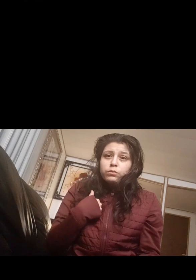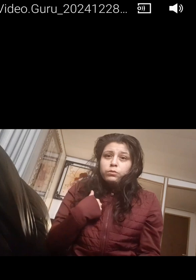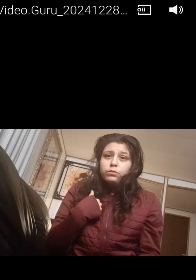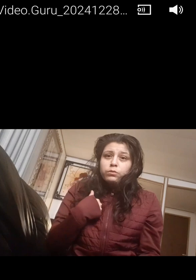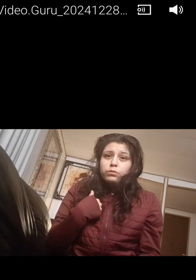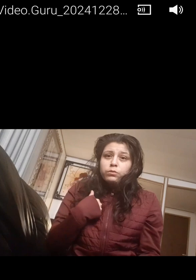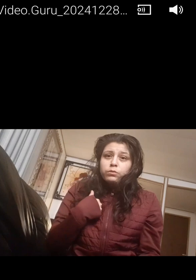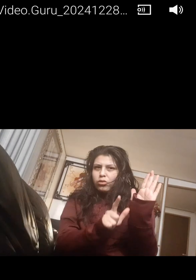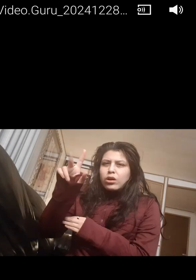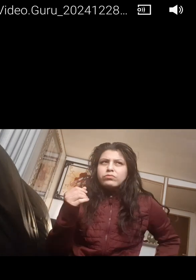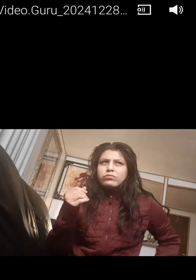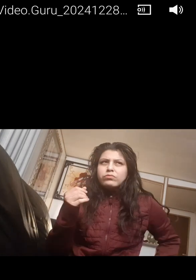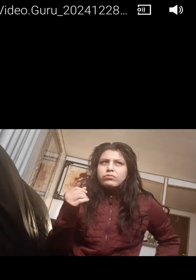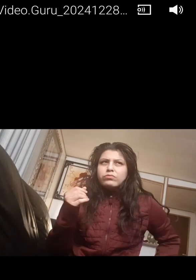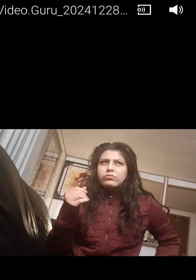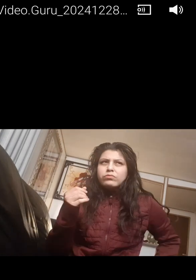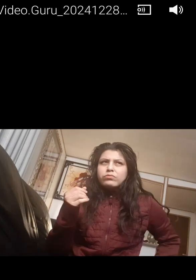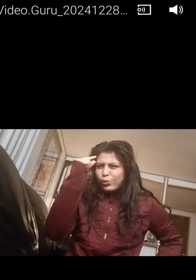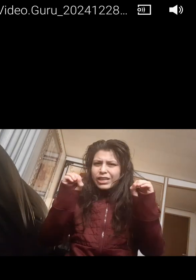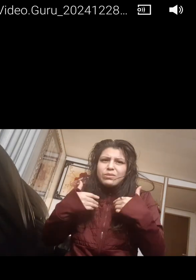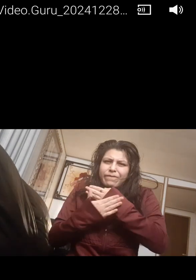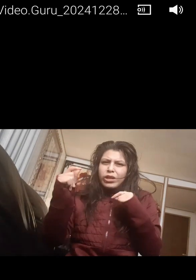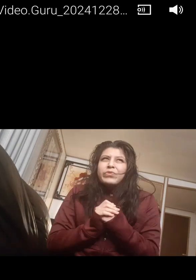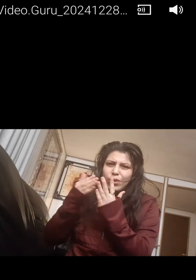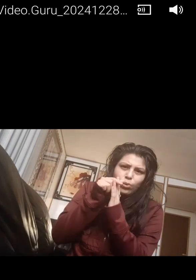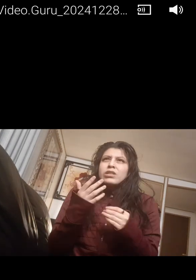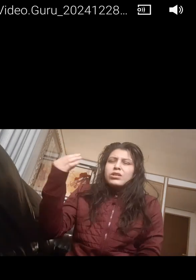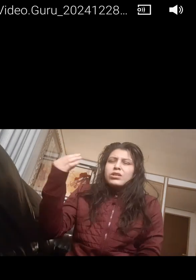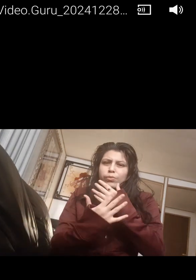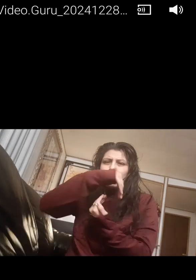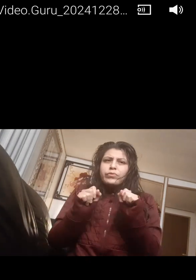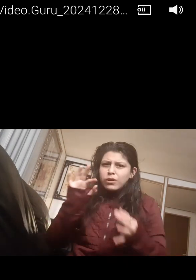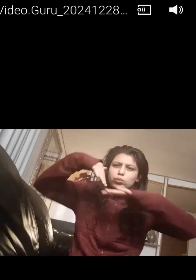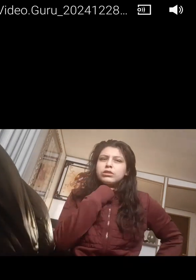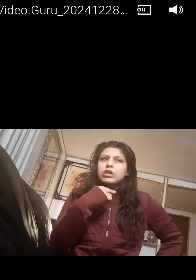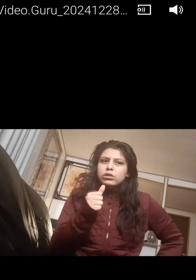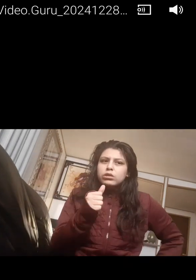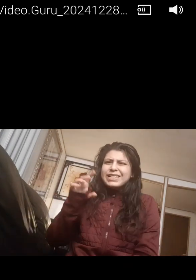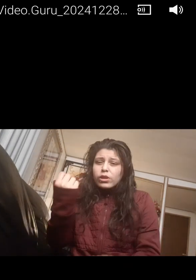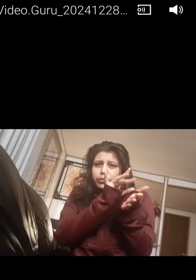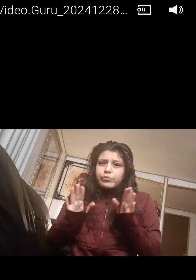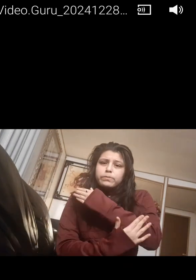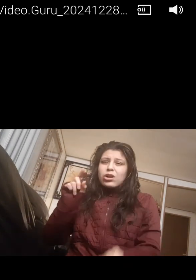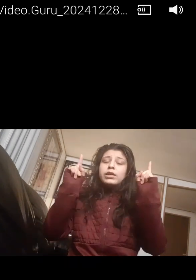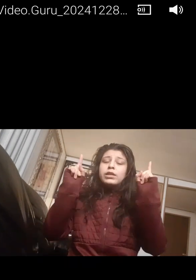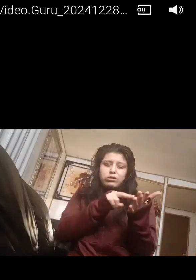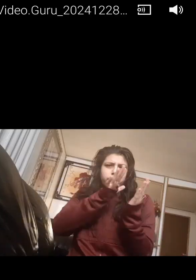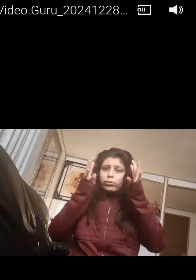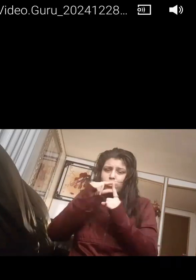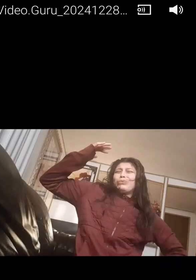you, yes, you are going to be watching a video of a